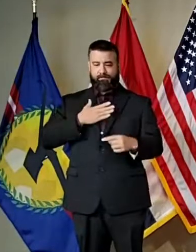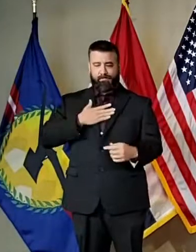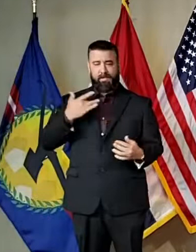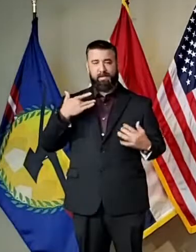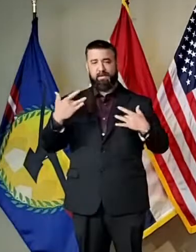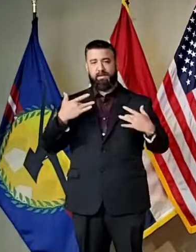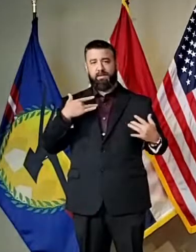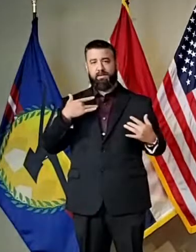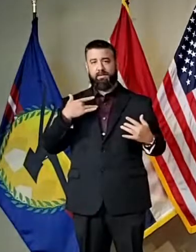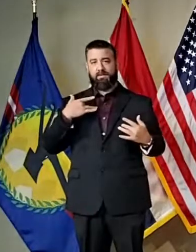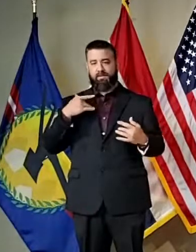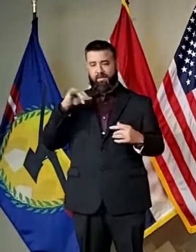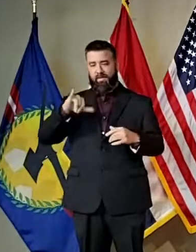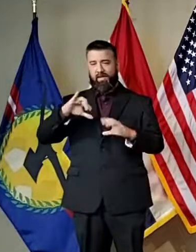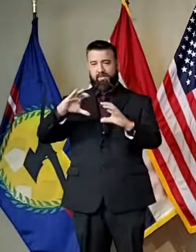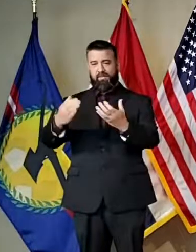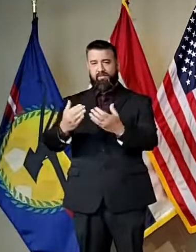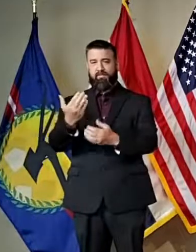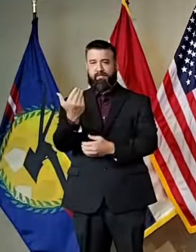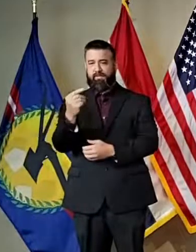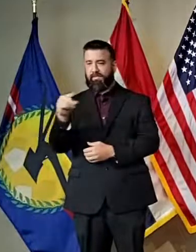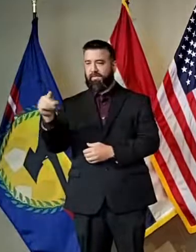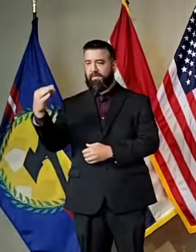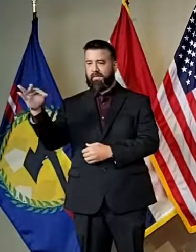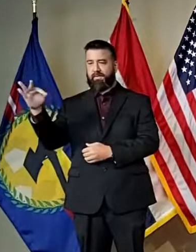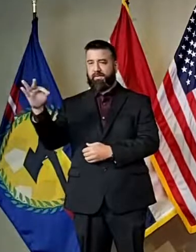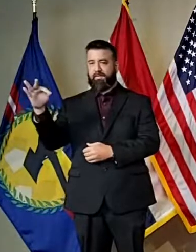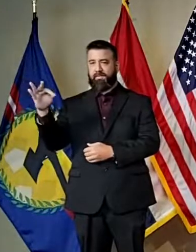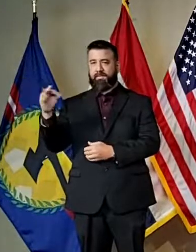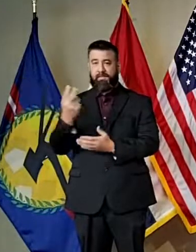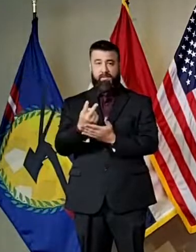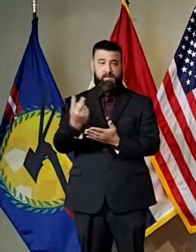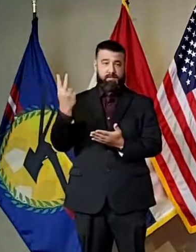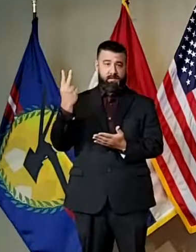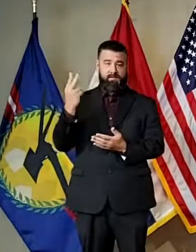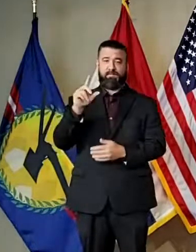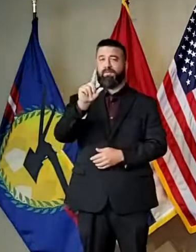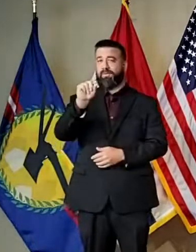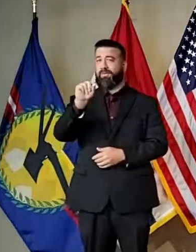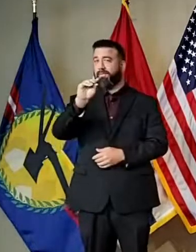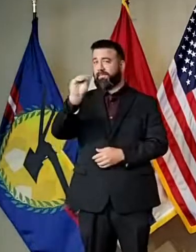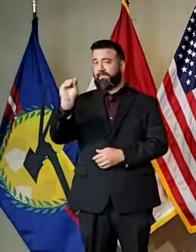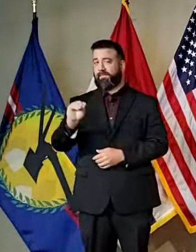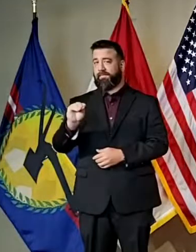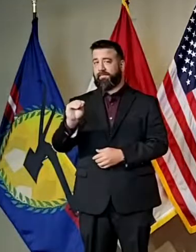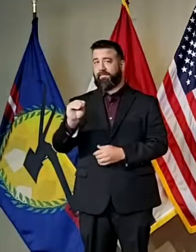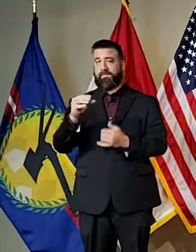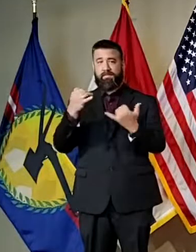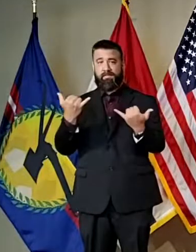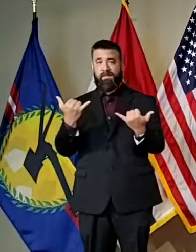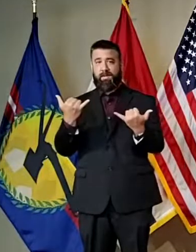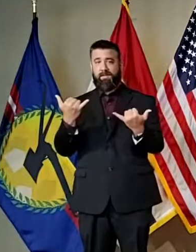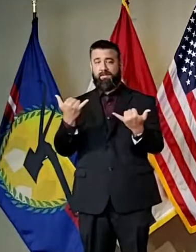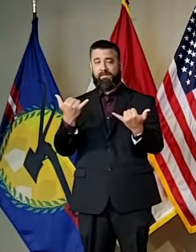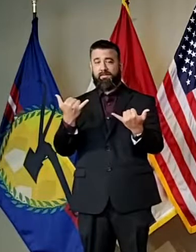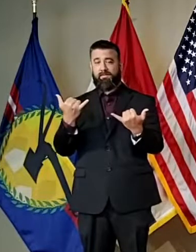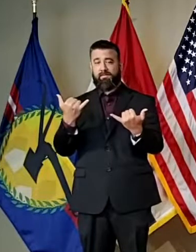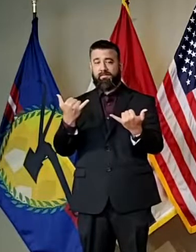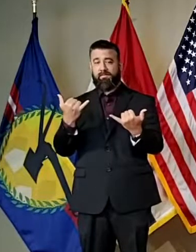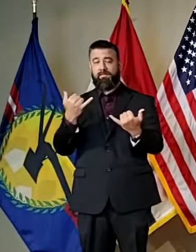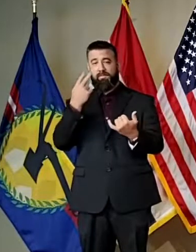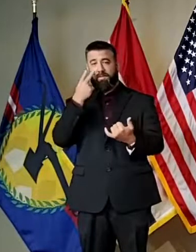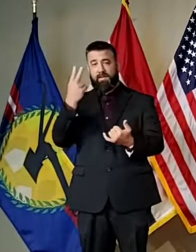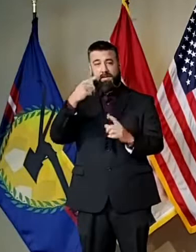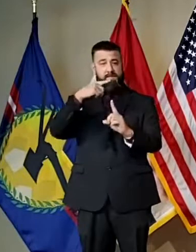in this age group. A couple of weeks ago, it was 20%. But more recently, in the most recent data, we